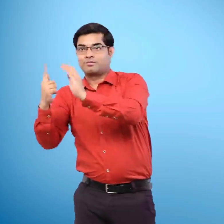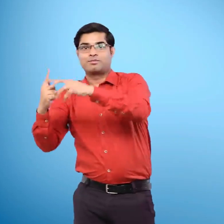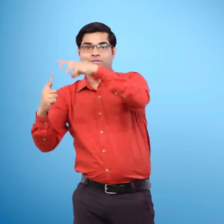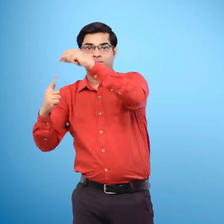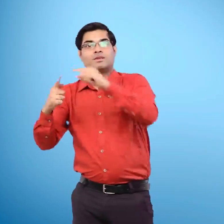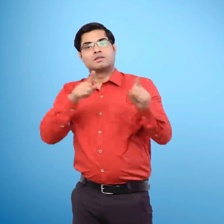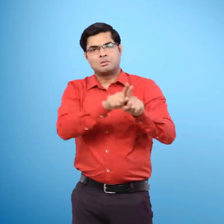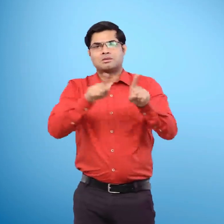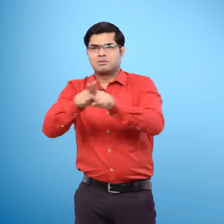downward curve.